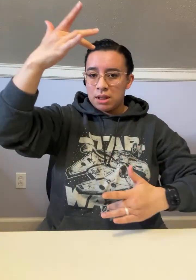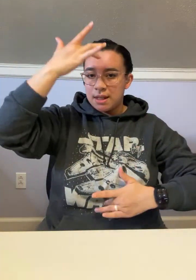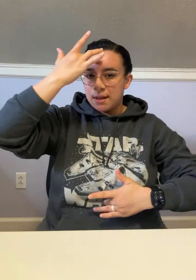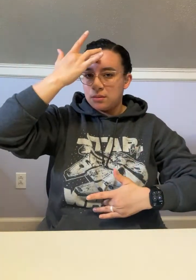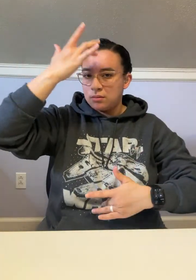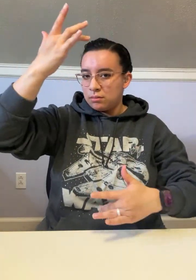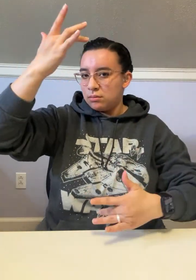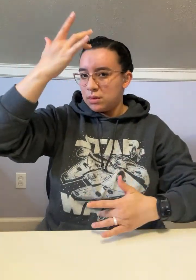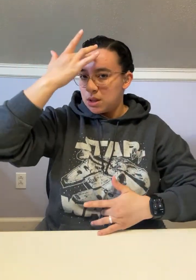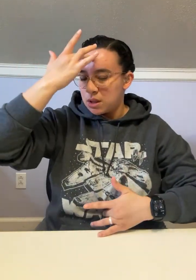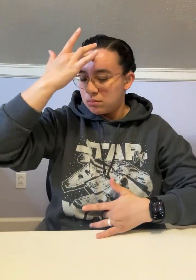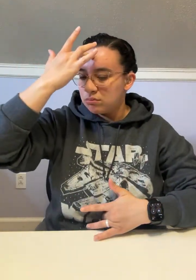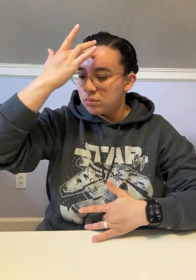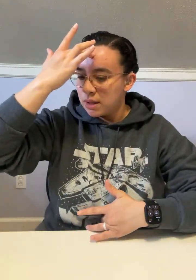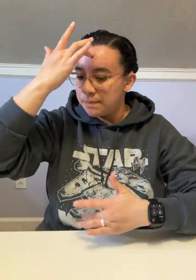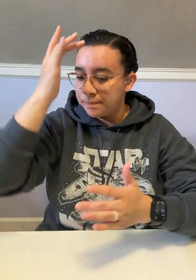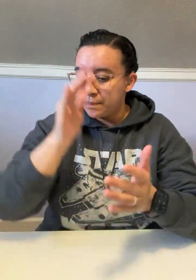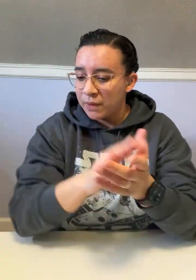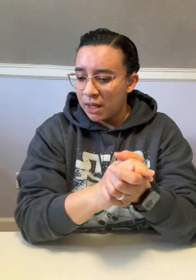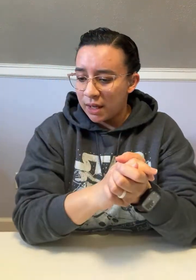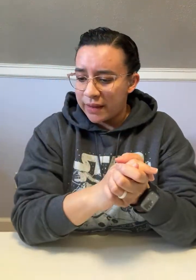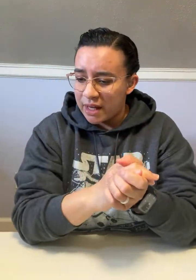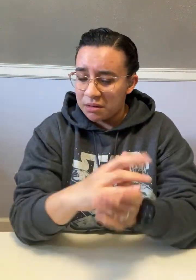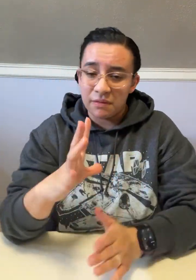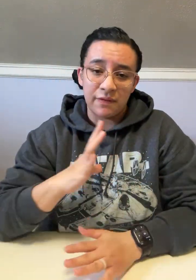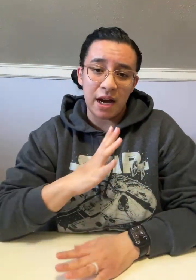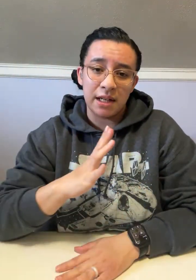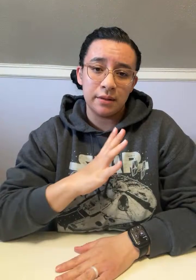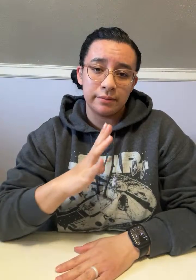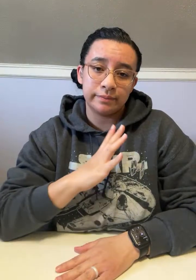sick. Okay, and then fine.